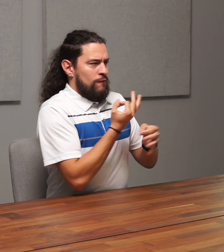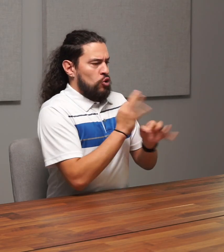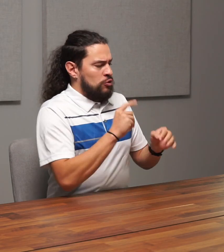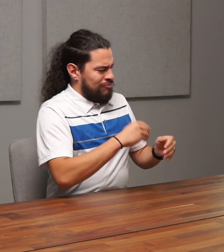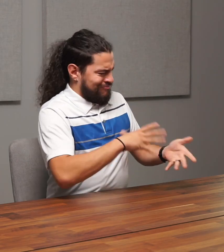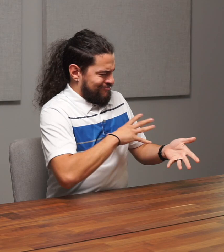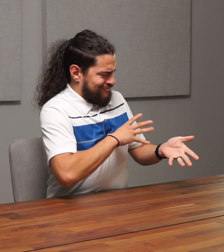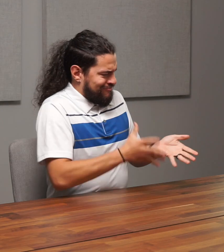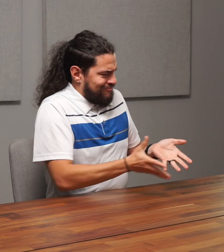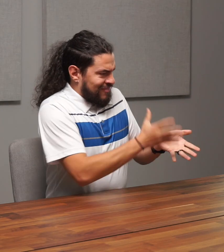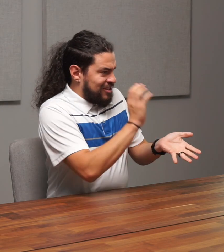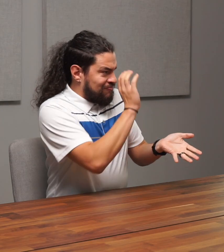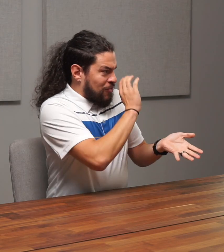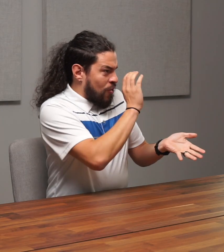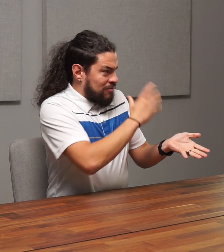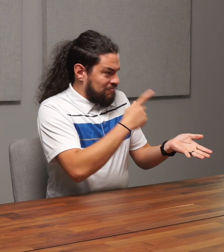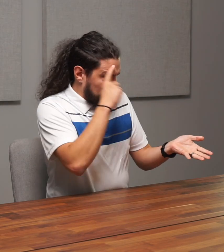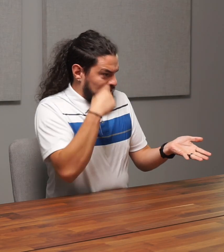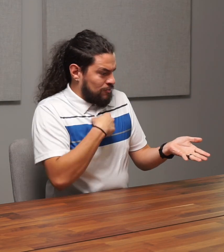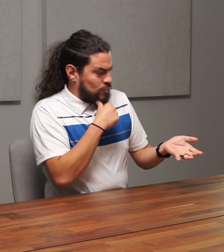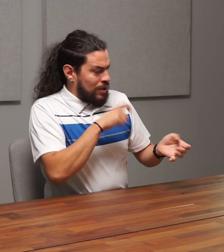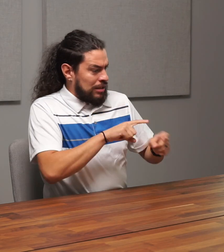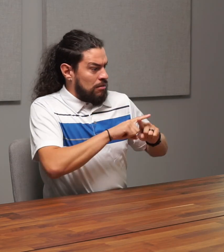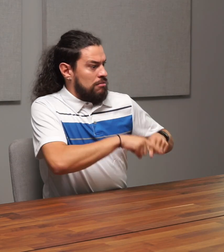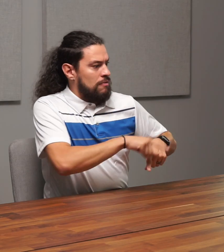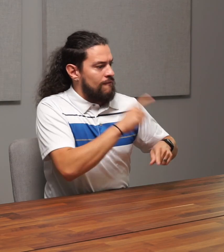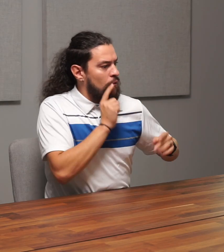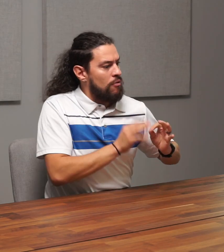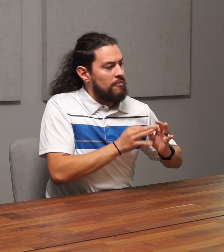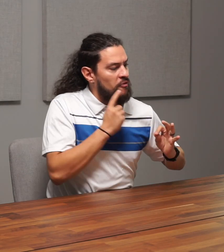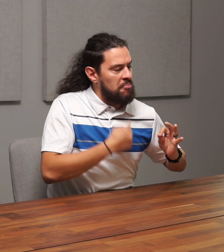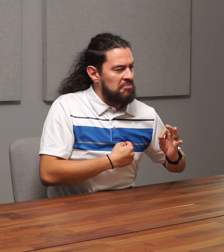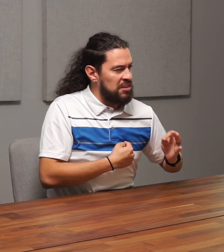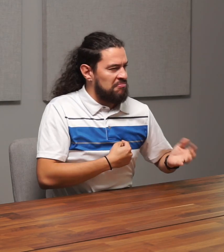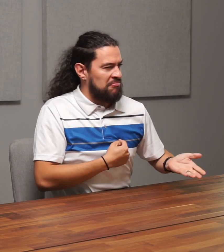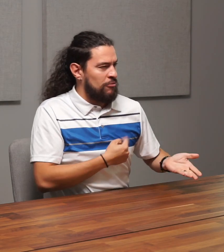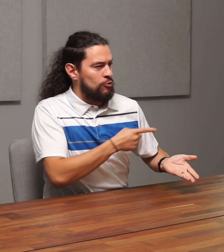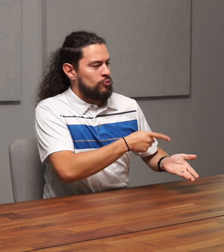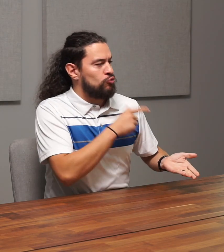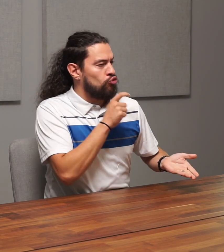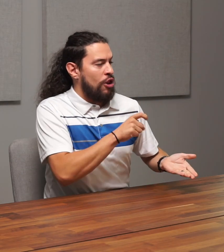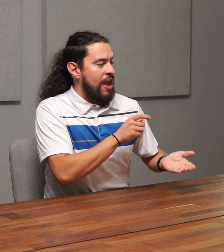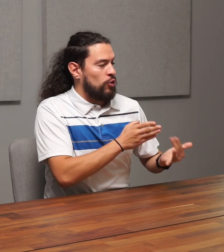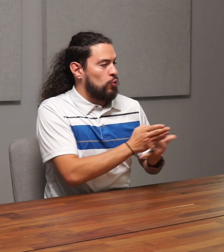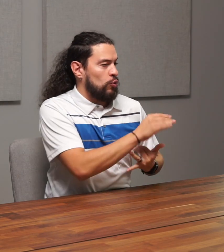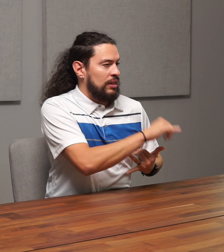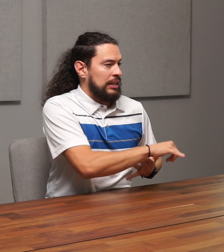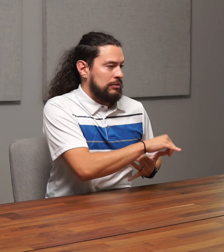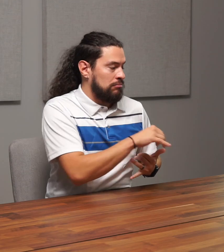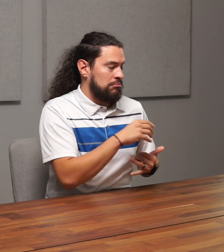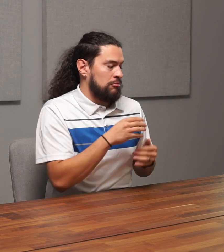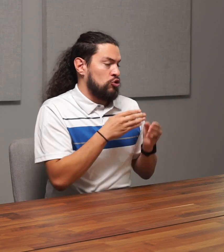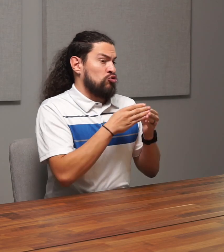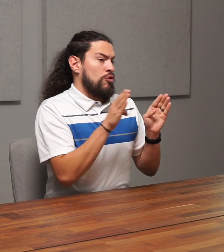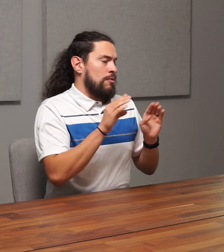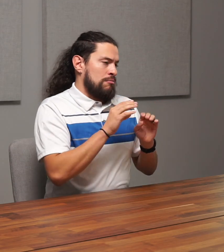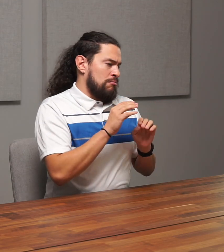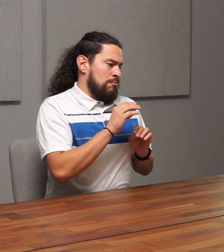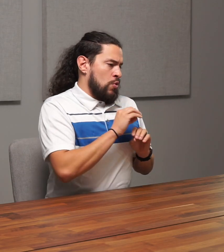a daughter who was fascinated by music you know there was more of an understanding to let the daughter go through her